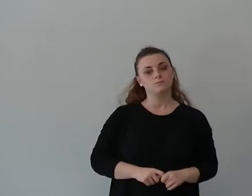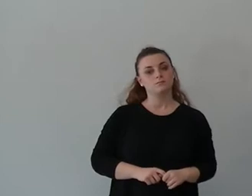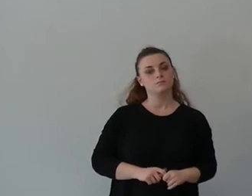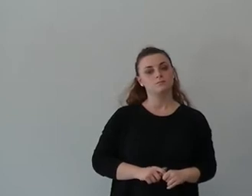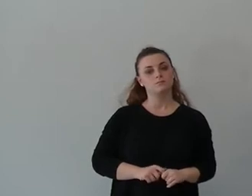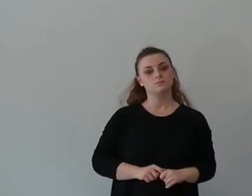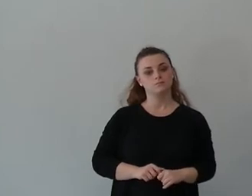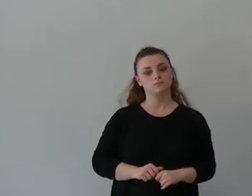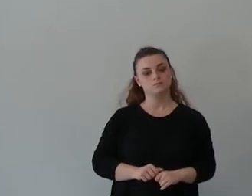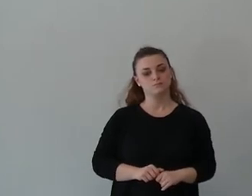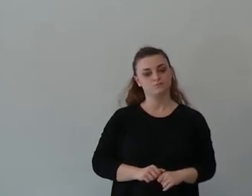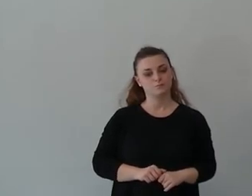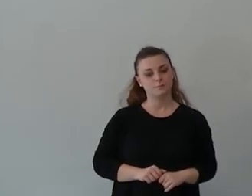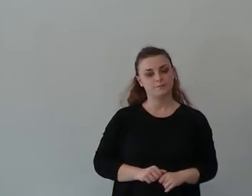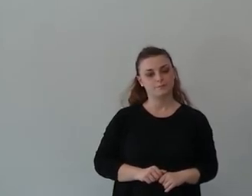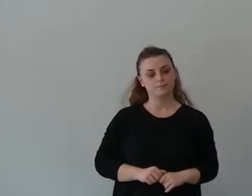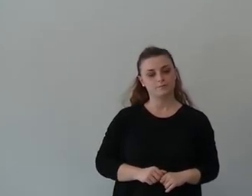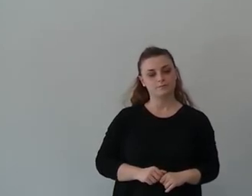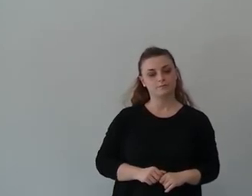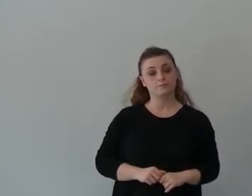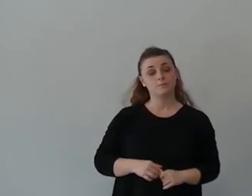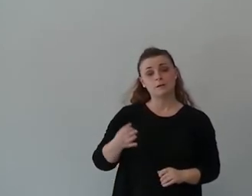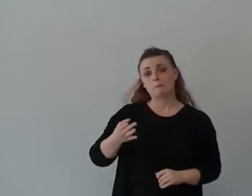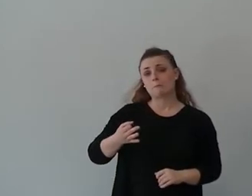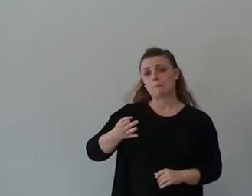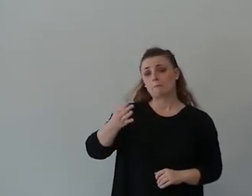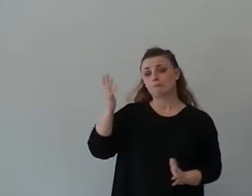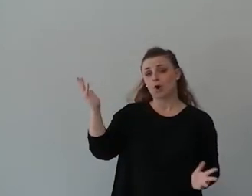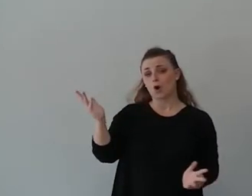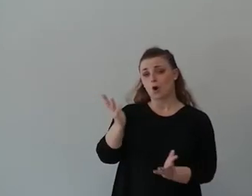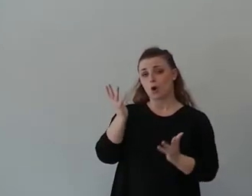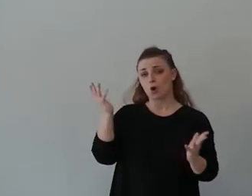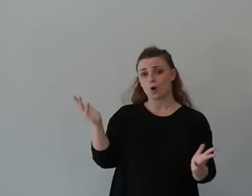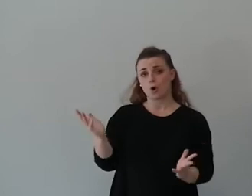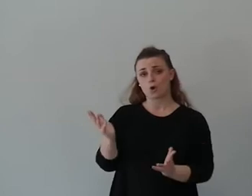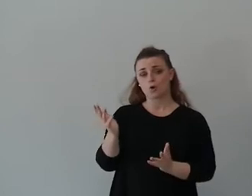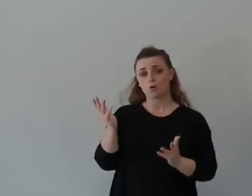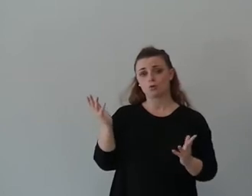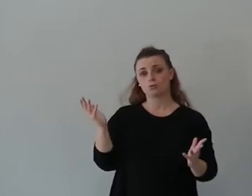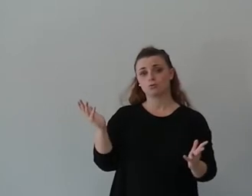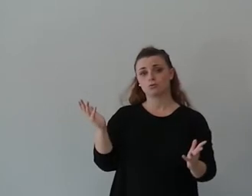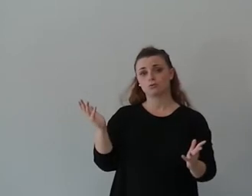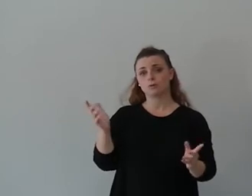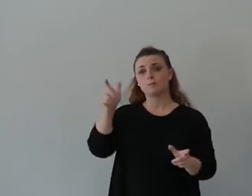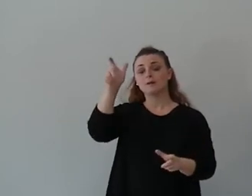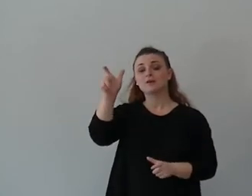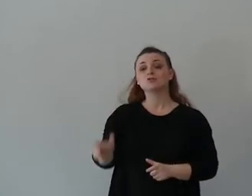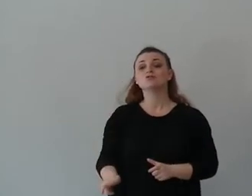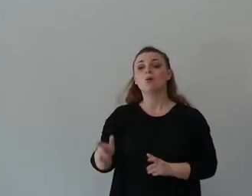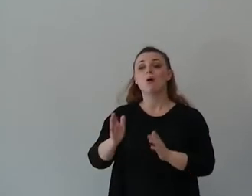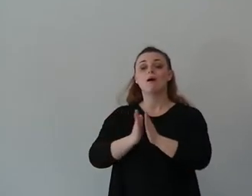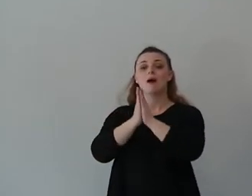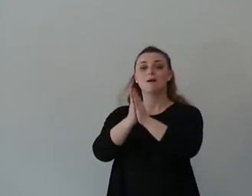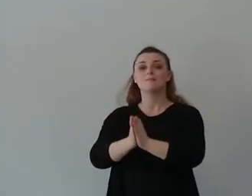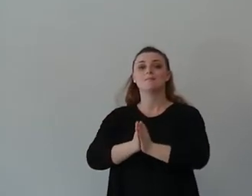know who's been praying for you. Forse non sai nemmeno chi prega per te da tempo. We have